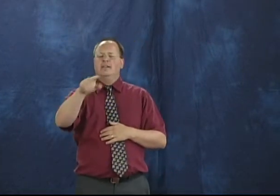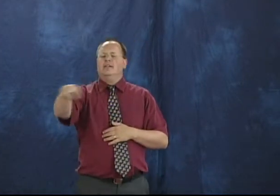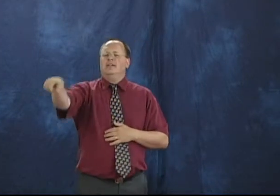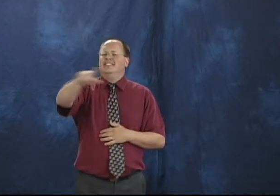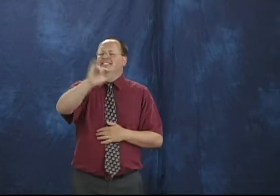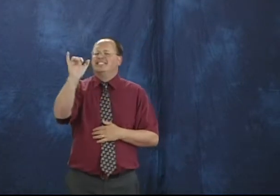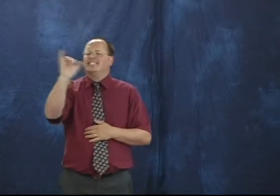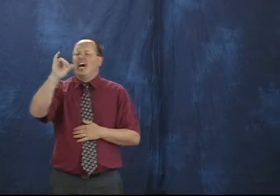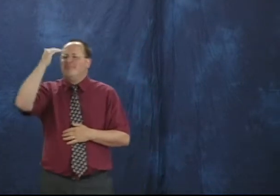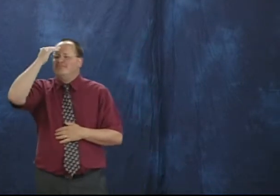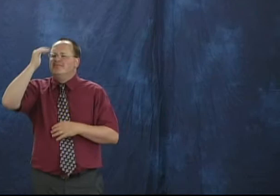The first is eulogeo.